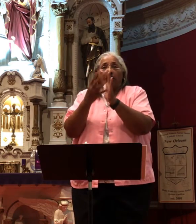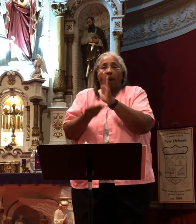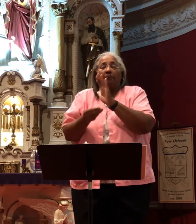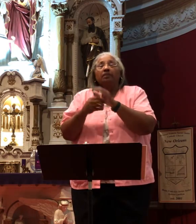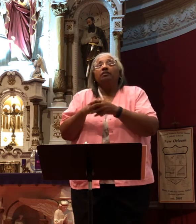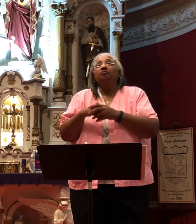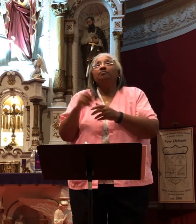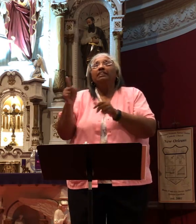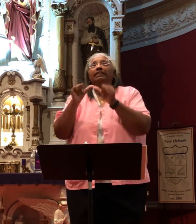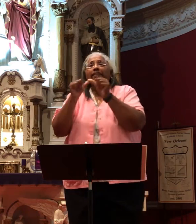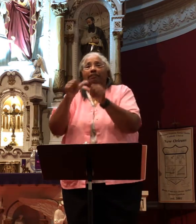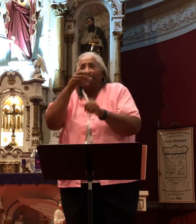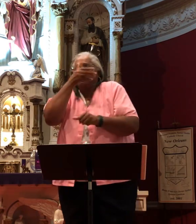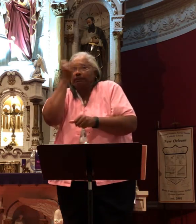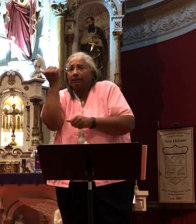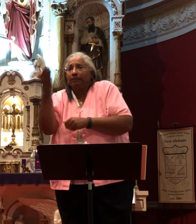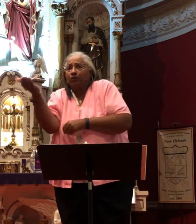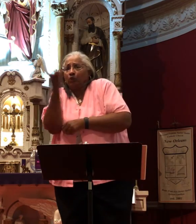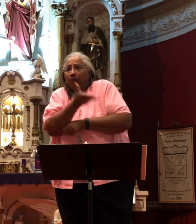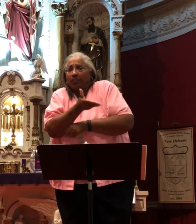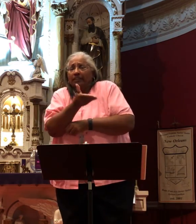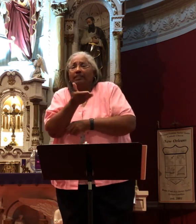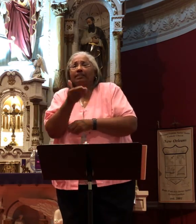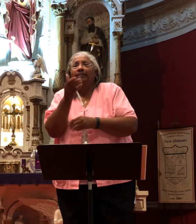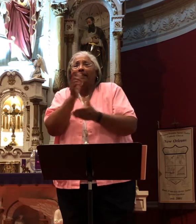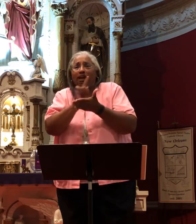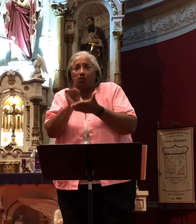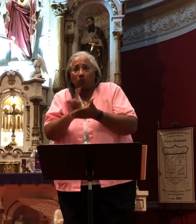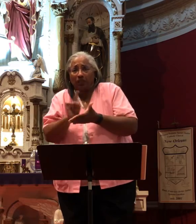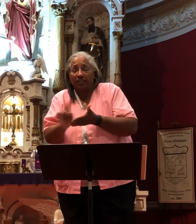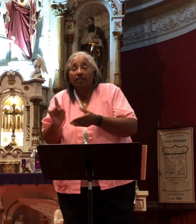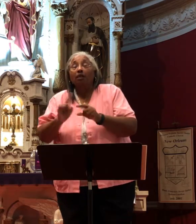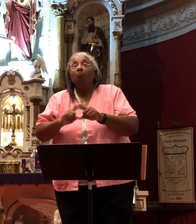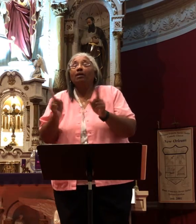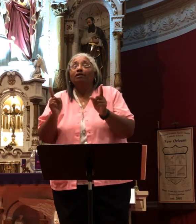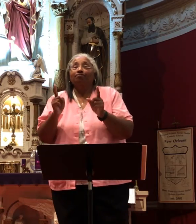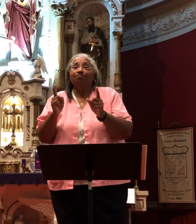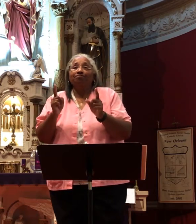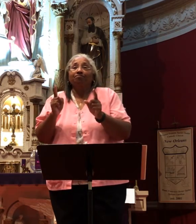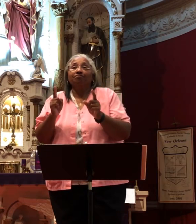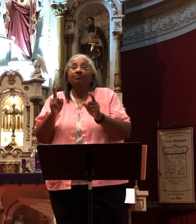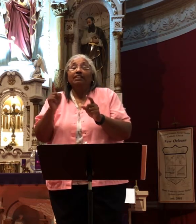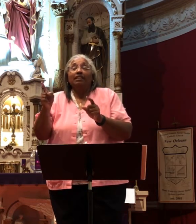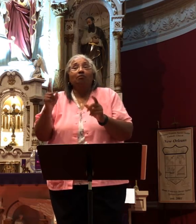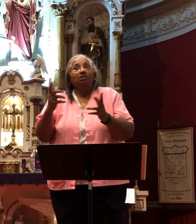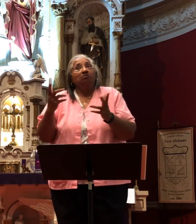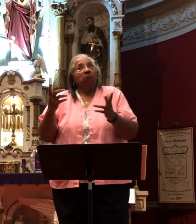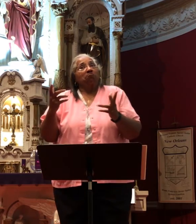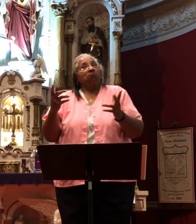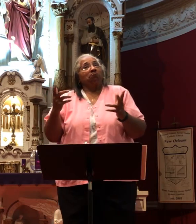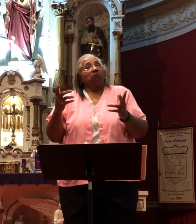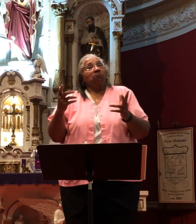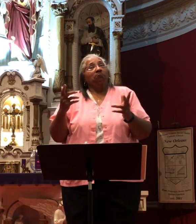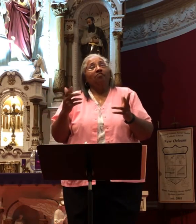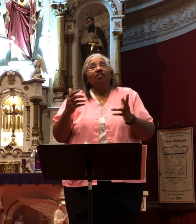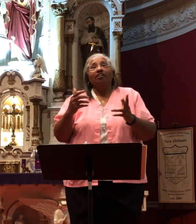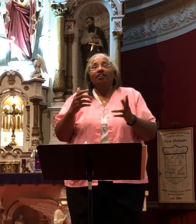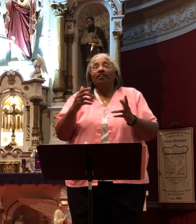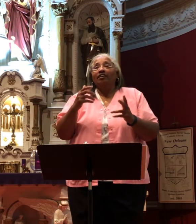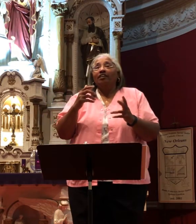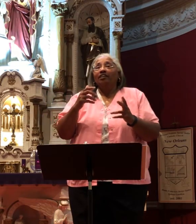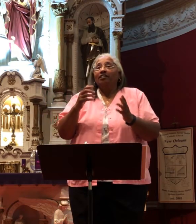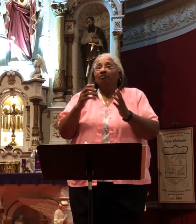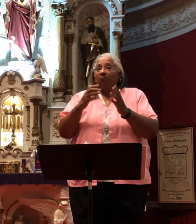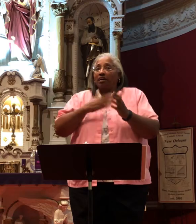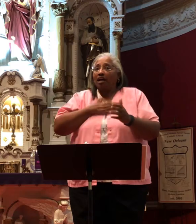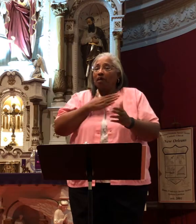copy of his homily week after week, but obviously he was flattered because she was asking for a